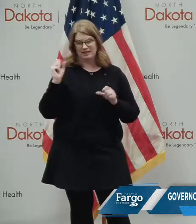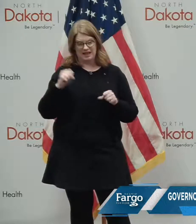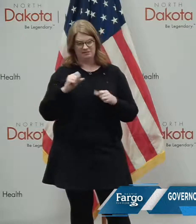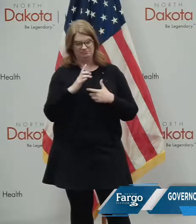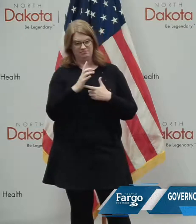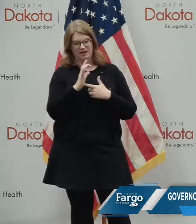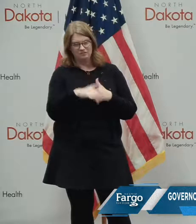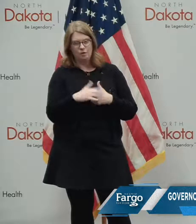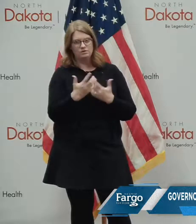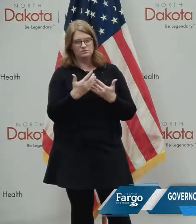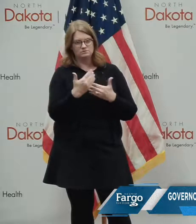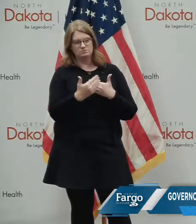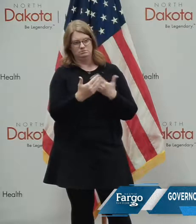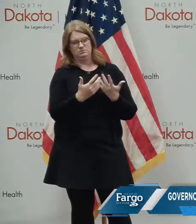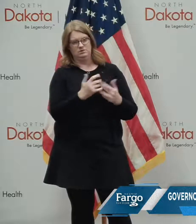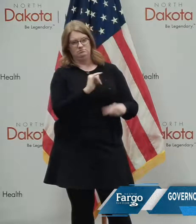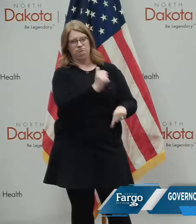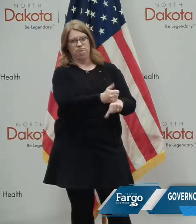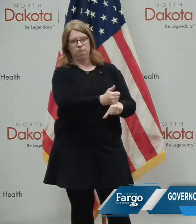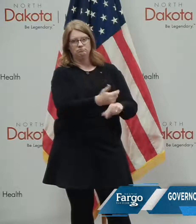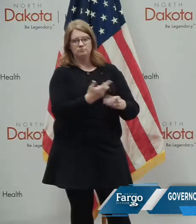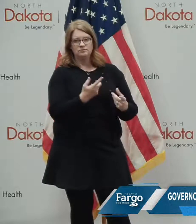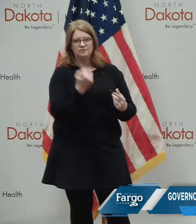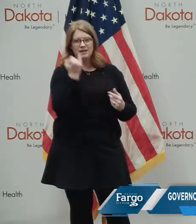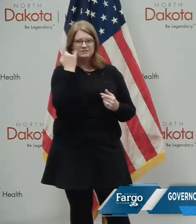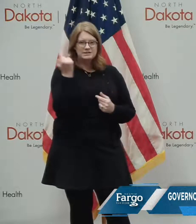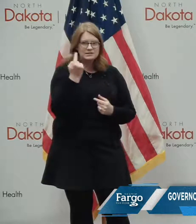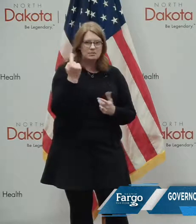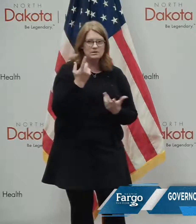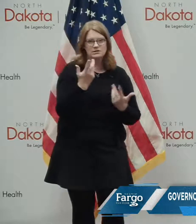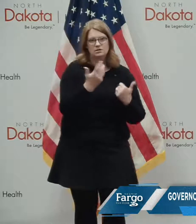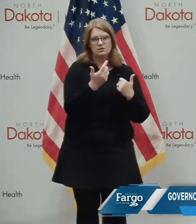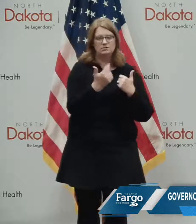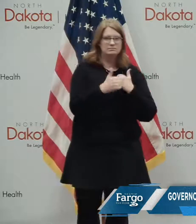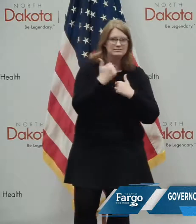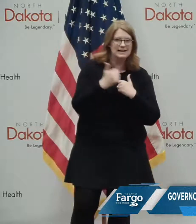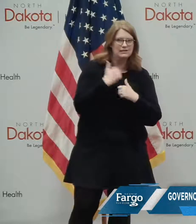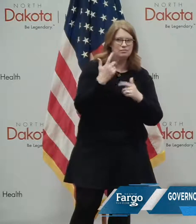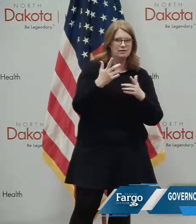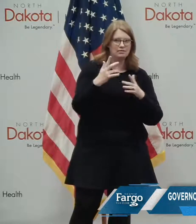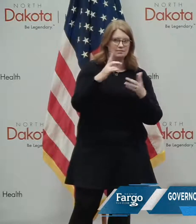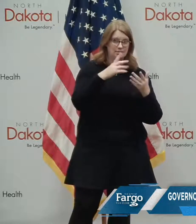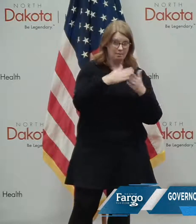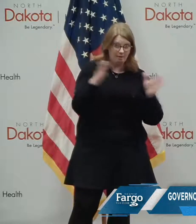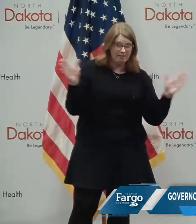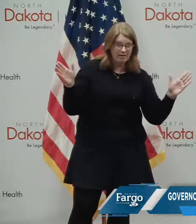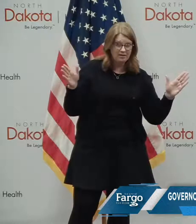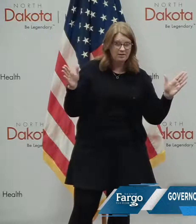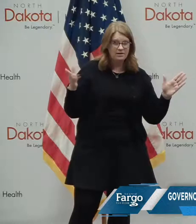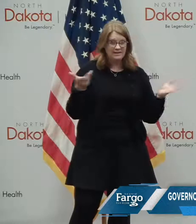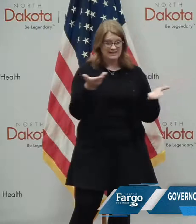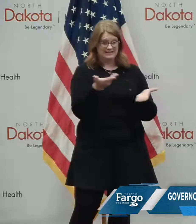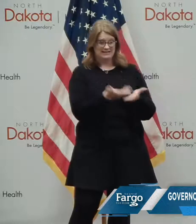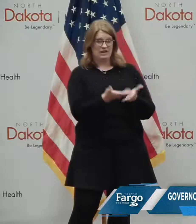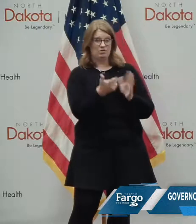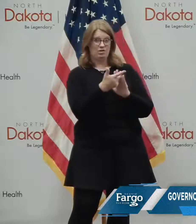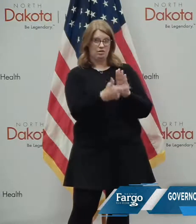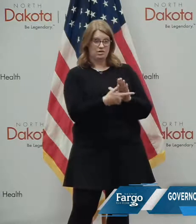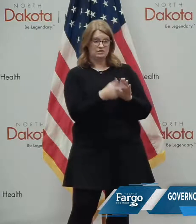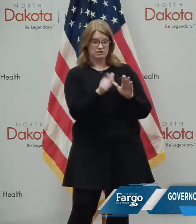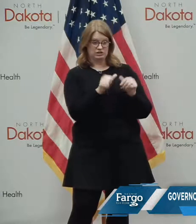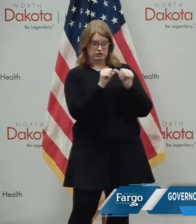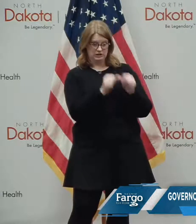procedures that they can put in place if somebody's endangering the public because of their health, and those are on the books, and they should remain on the